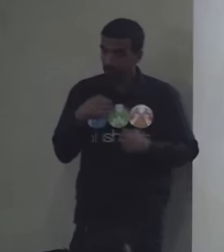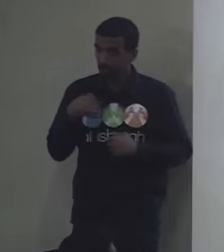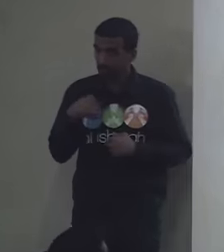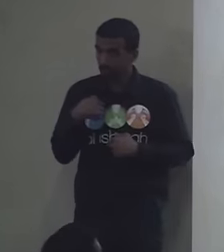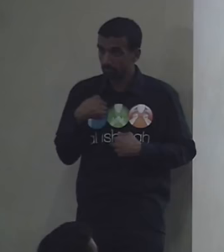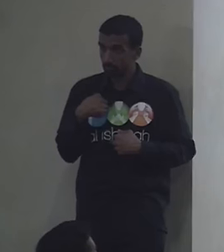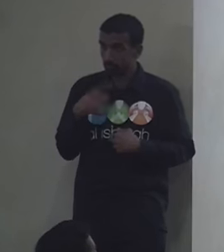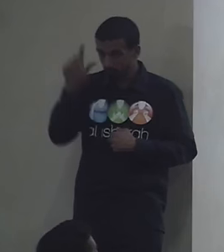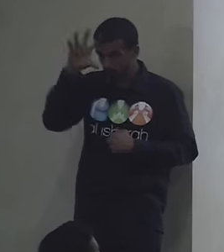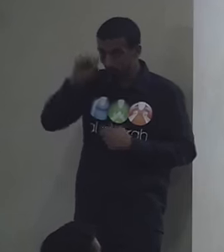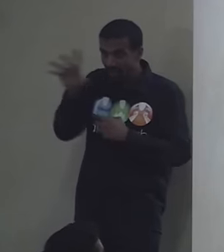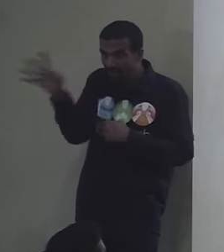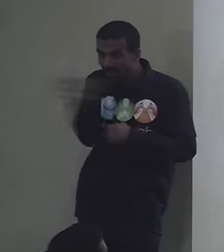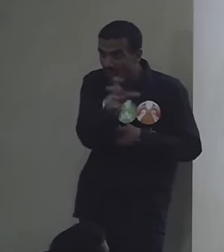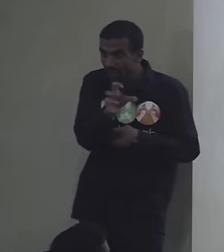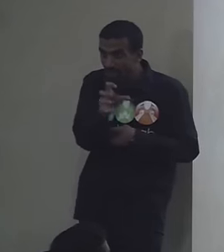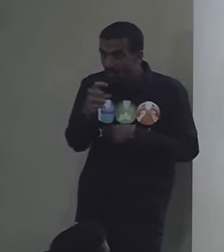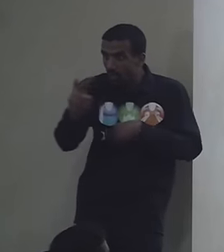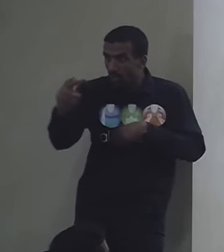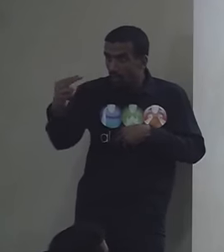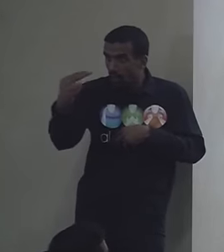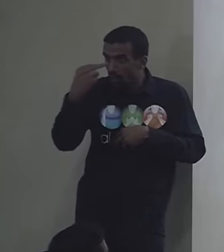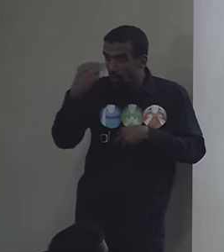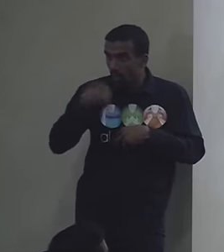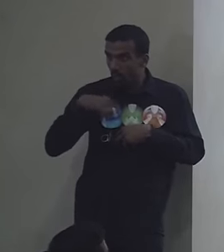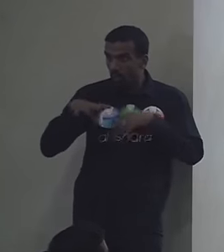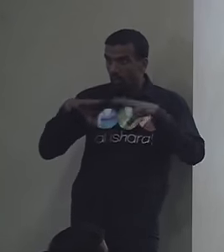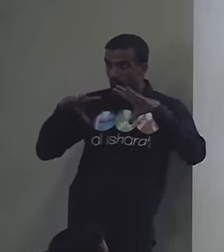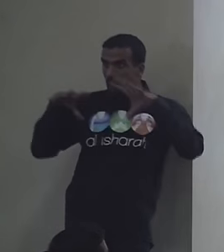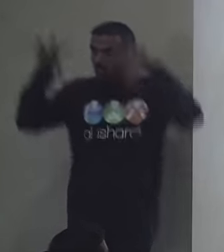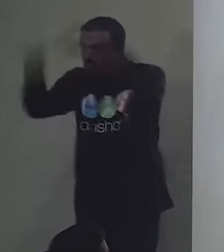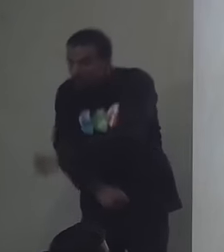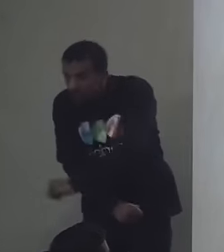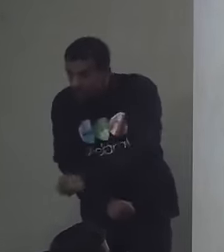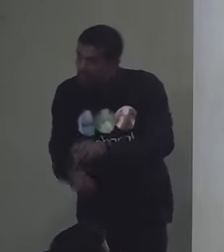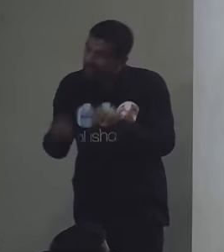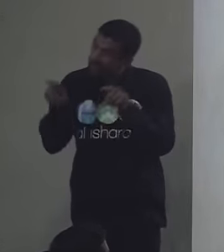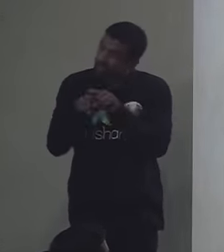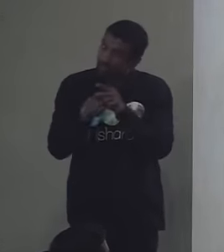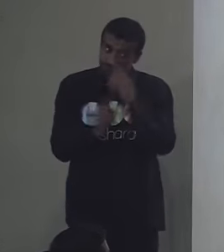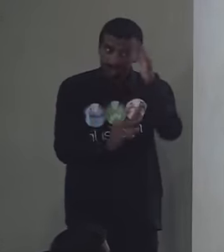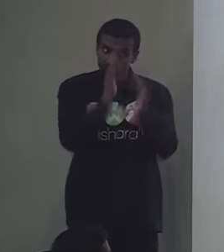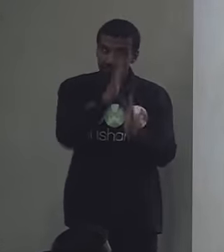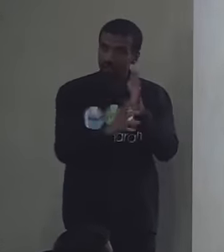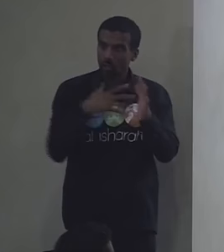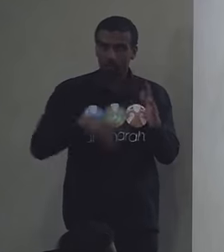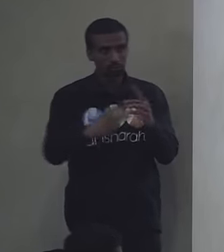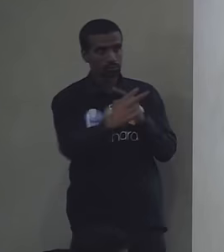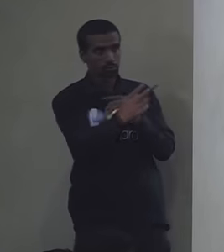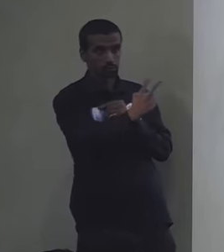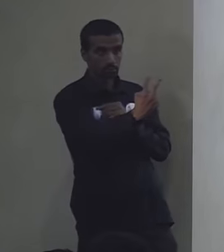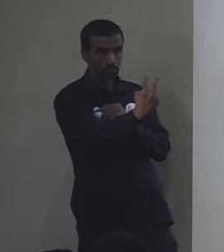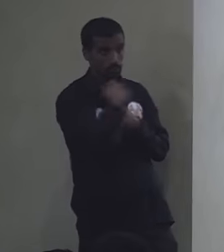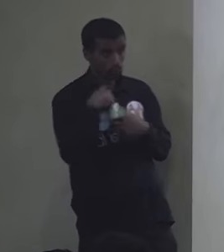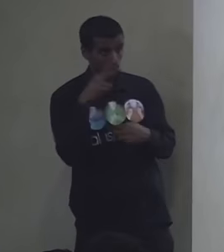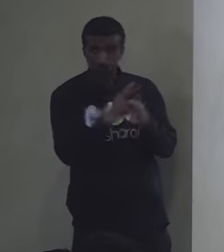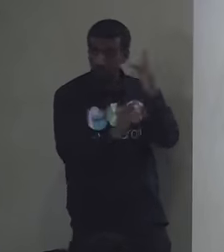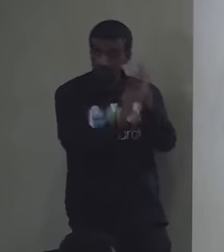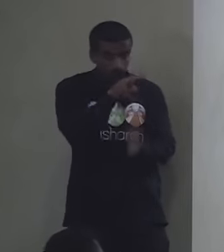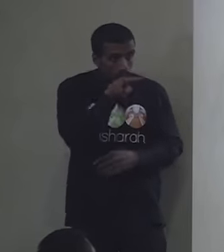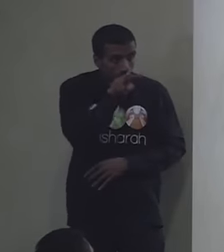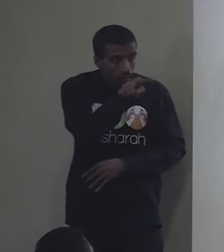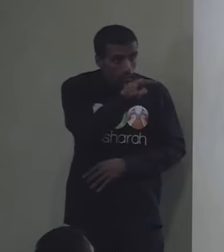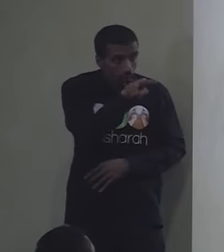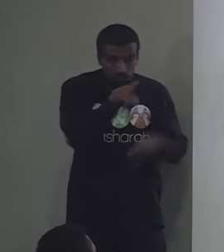you. Like a predator that wants to tear you apart. Now the thing is, I mean, I've only now, the last